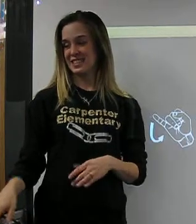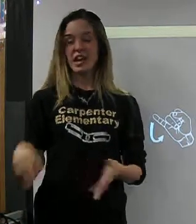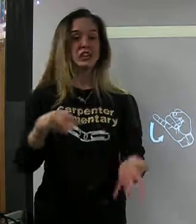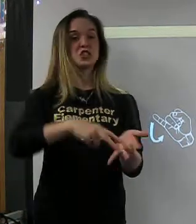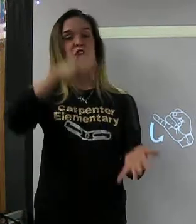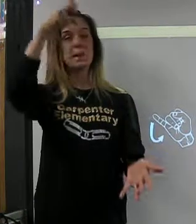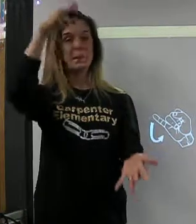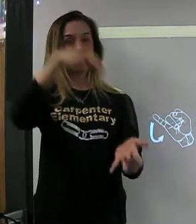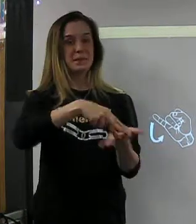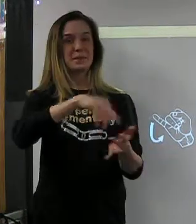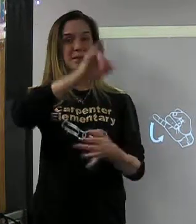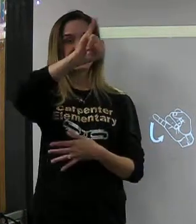Jump.